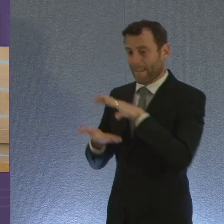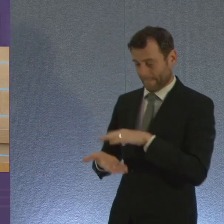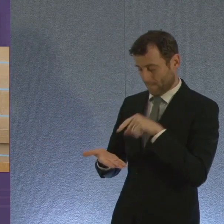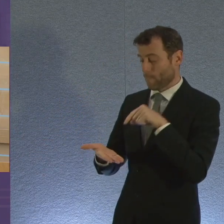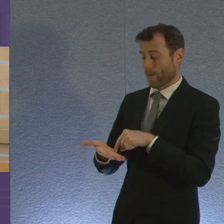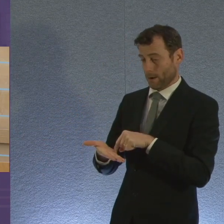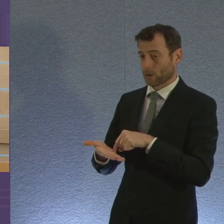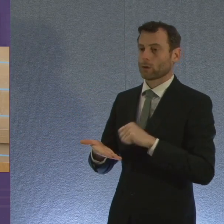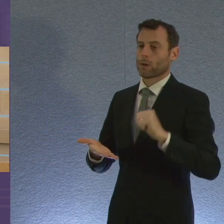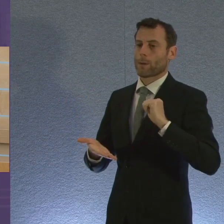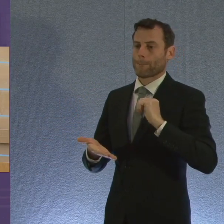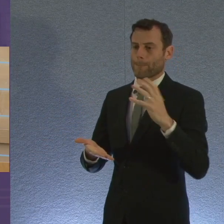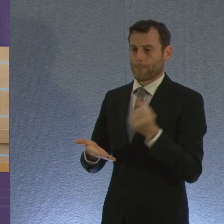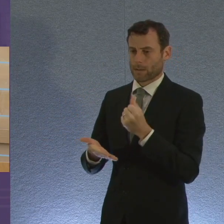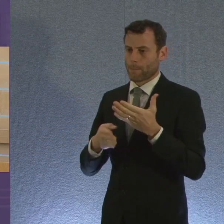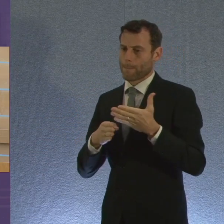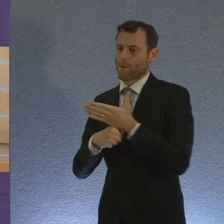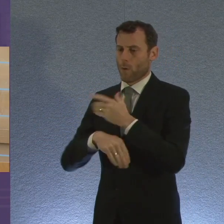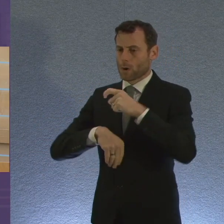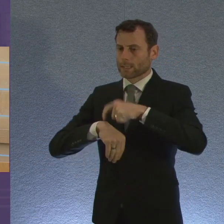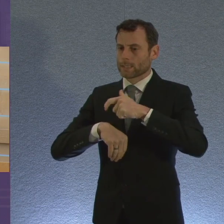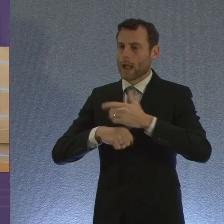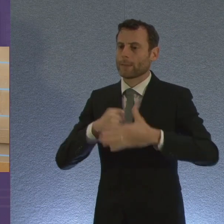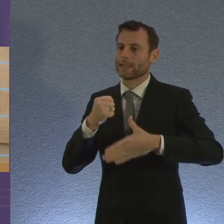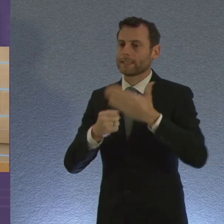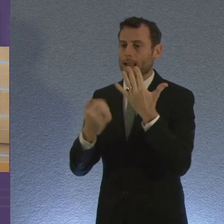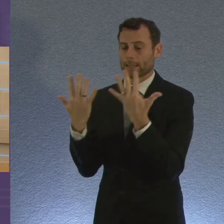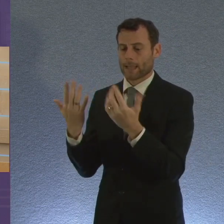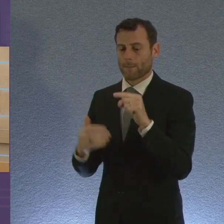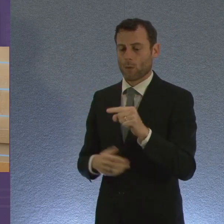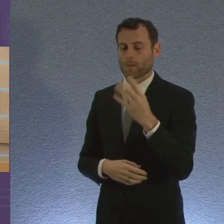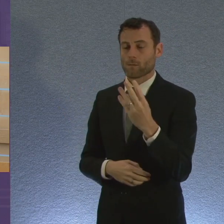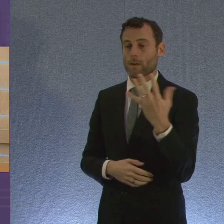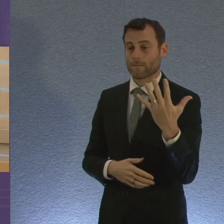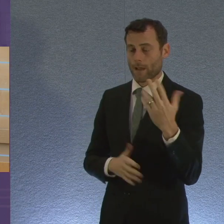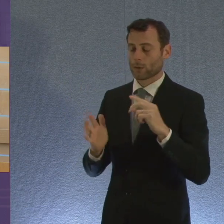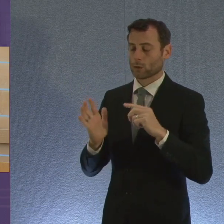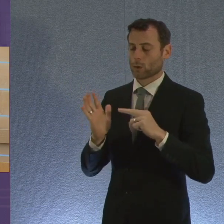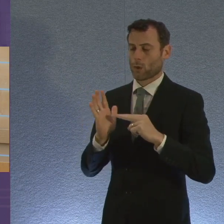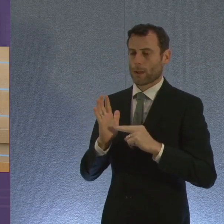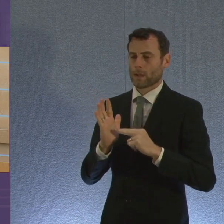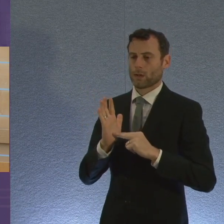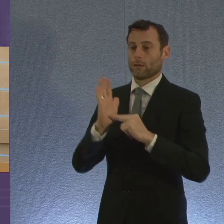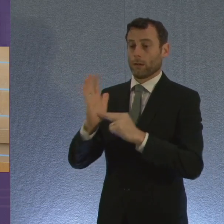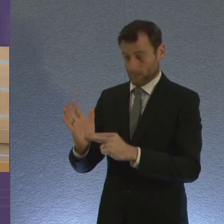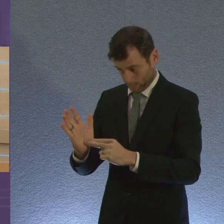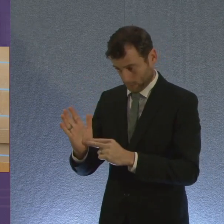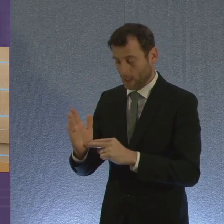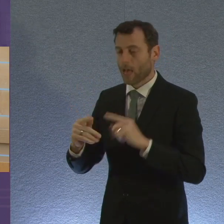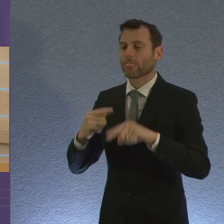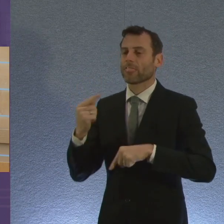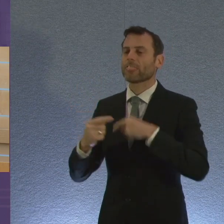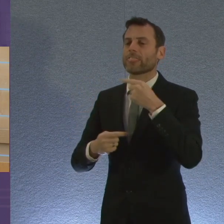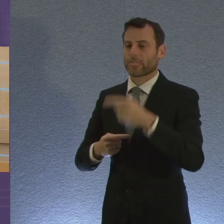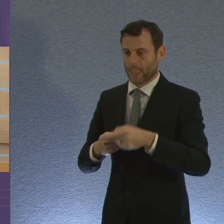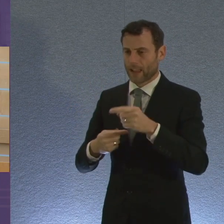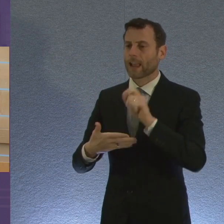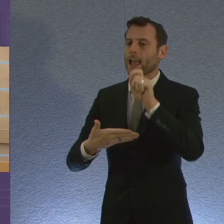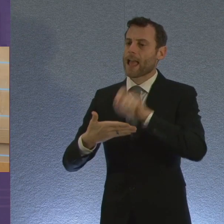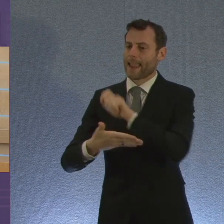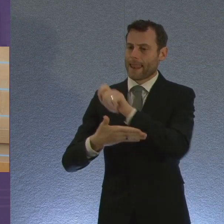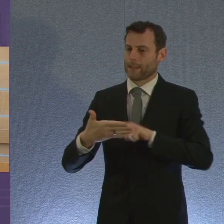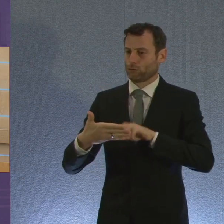the deadline of 10:45. The election of an additional Deputy Presiding Officer will take place at 11 o'clock this morning